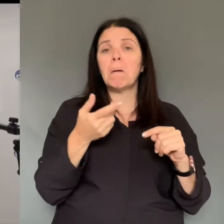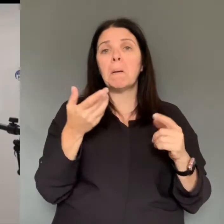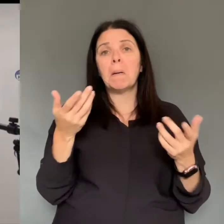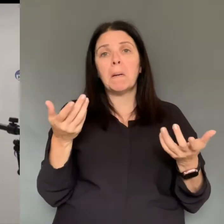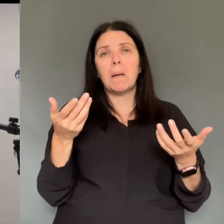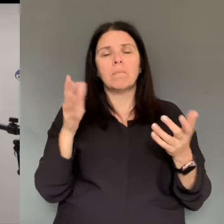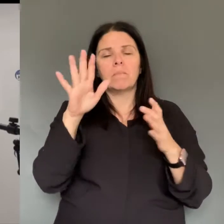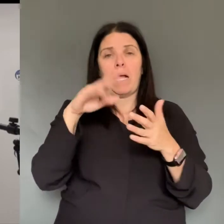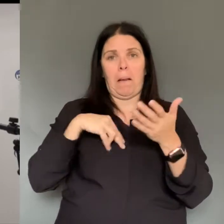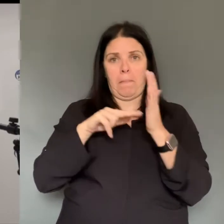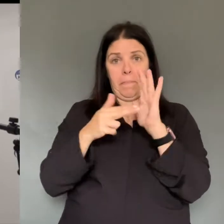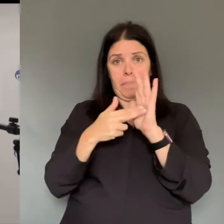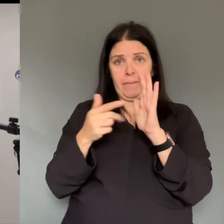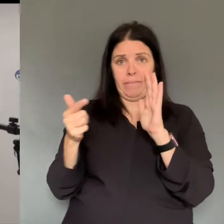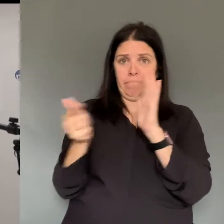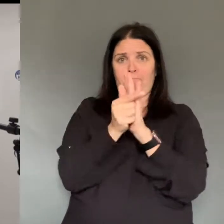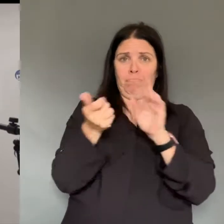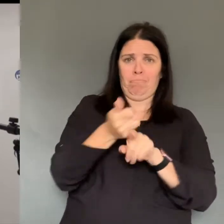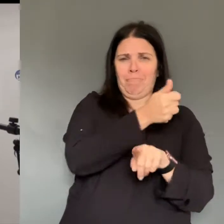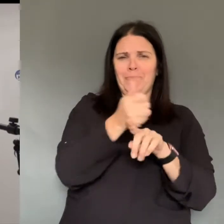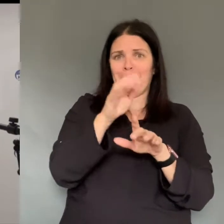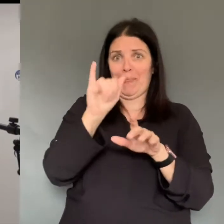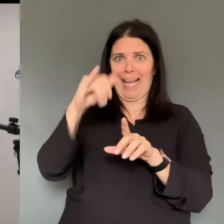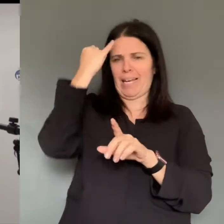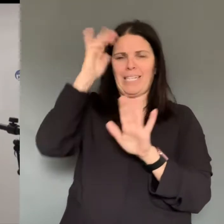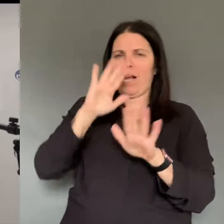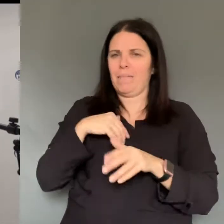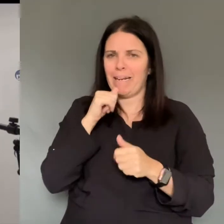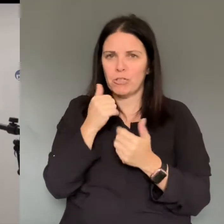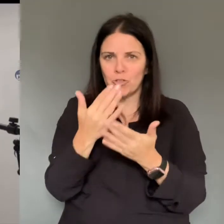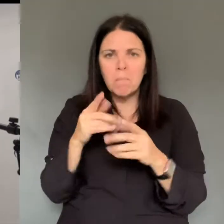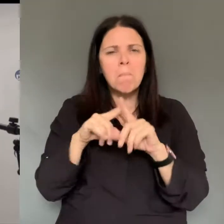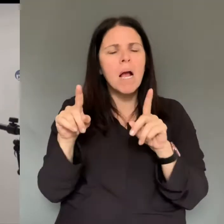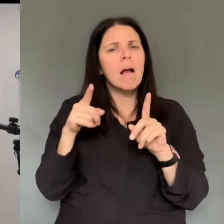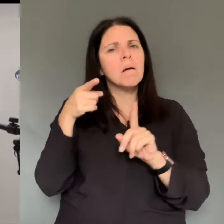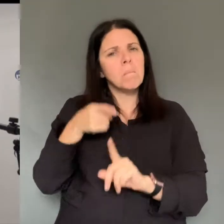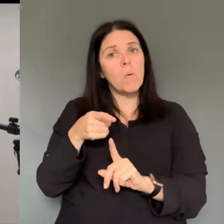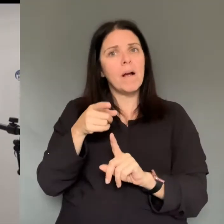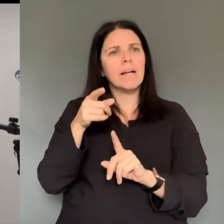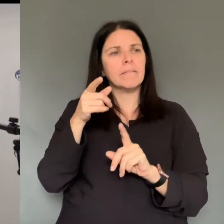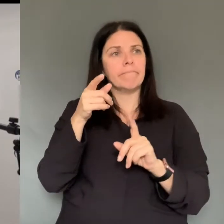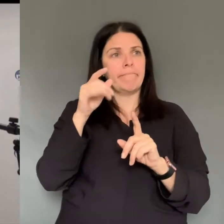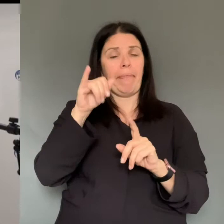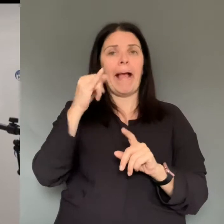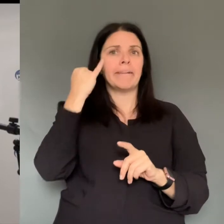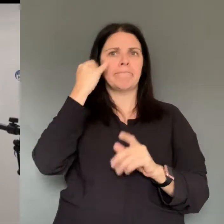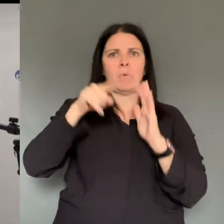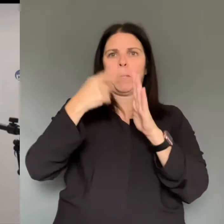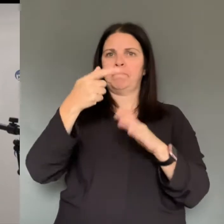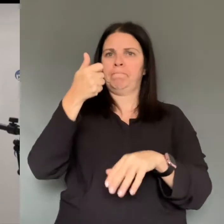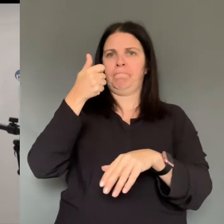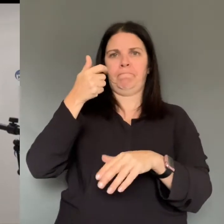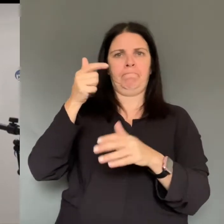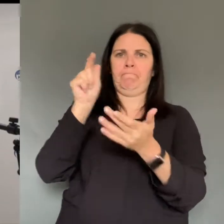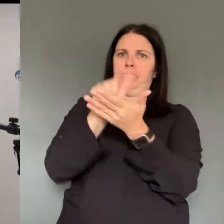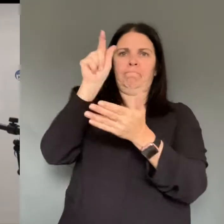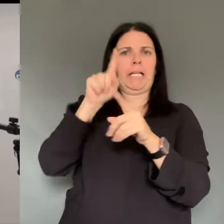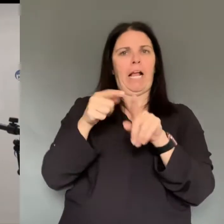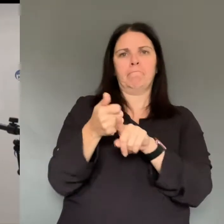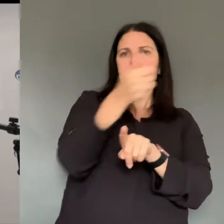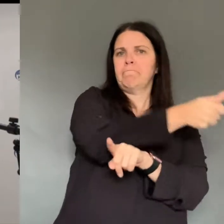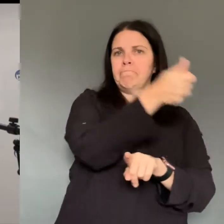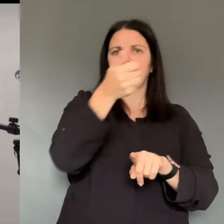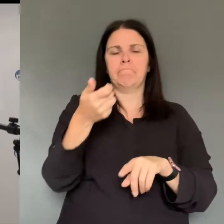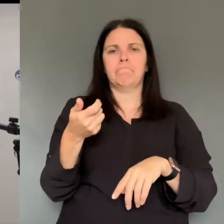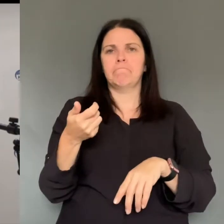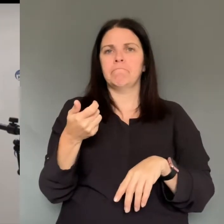around, everyone is looking at their role. The governments or the provinces expanding the role of the